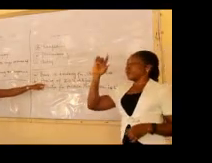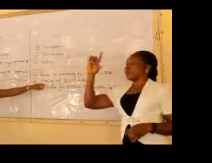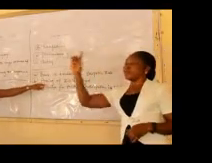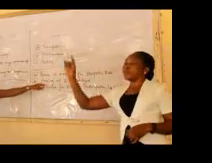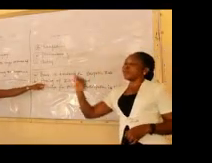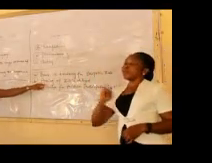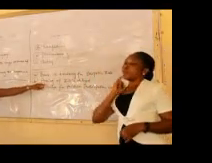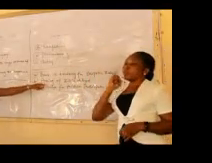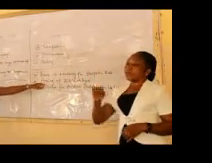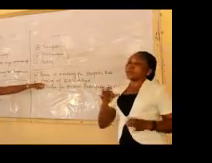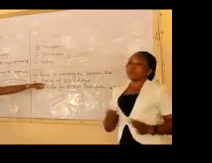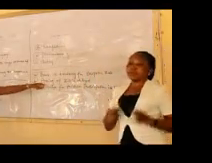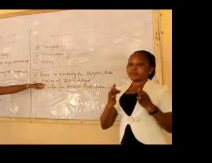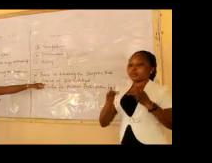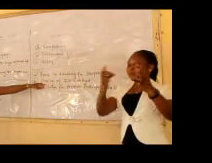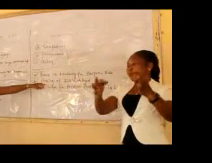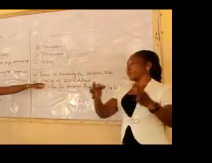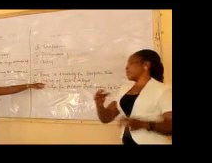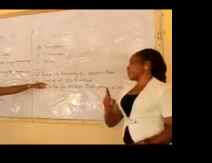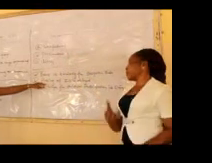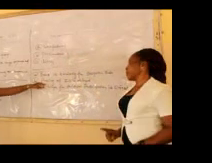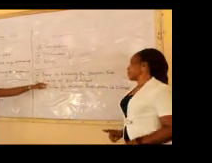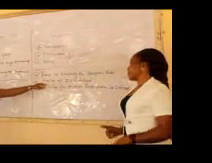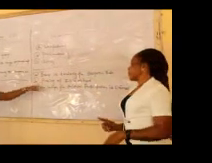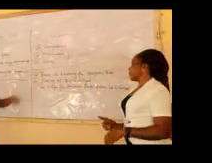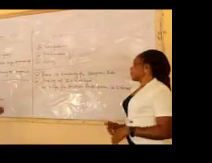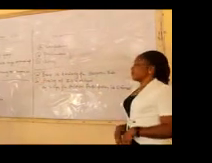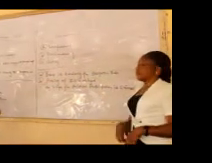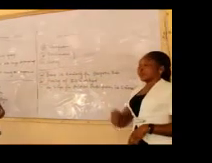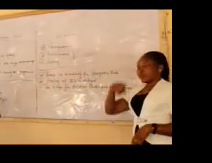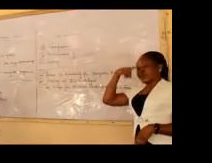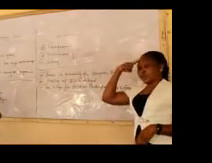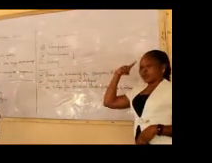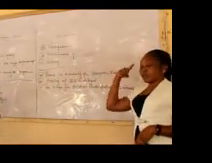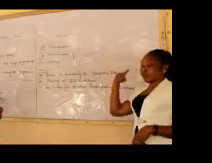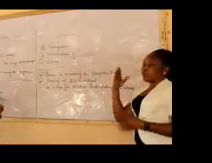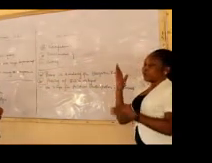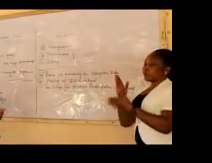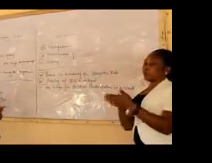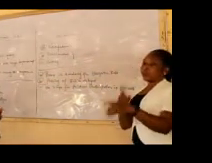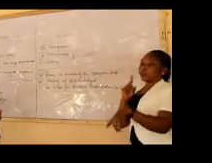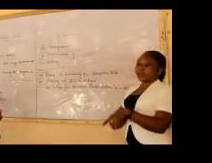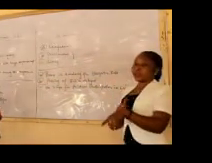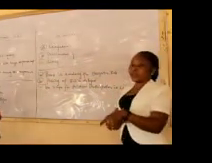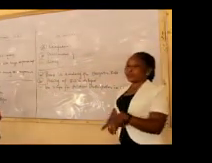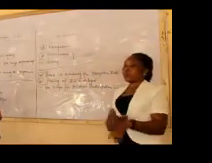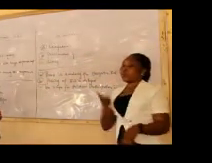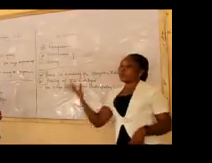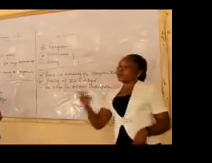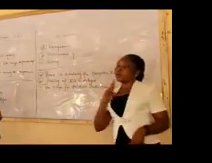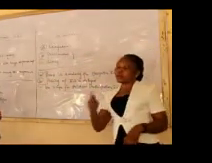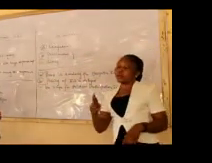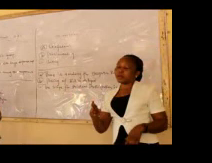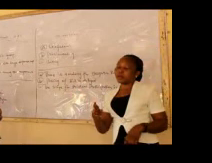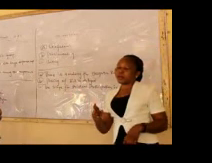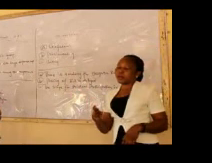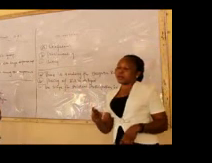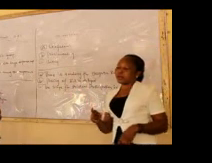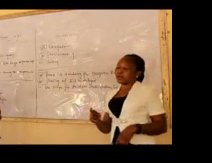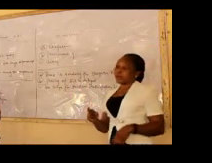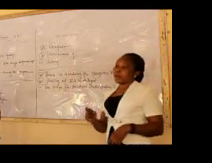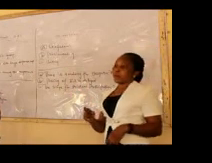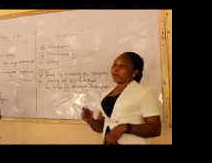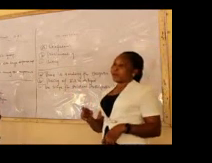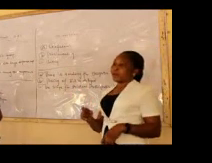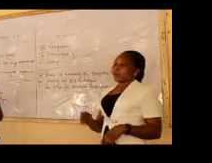Delayed. Passing of bill is what? Delayed, because sometimes, I told you that there are stages in